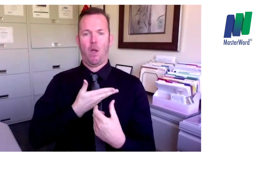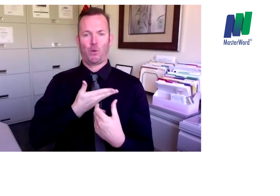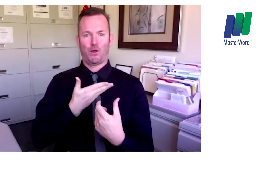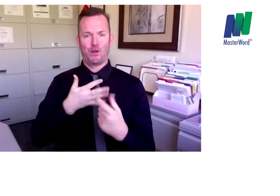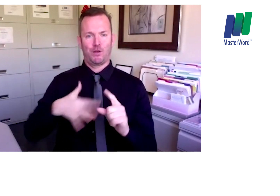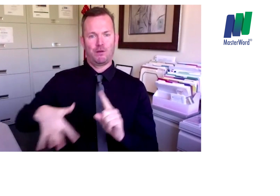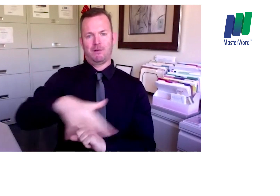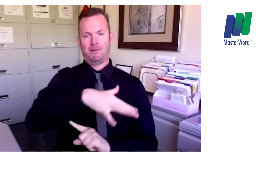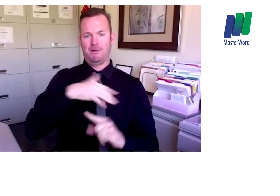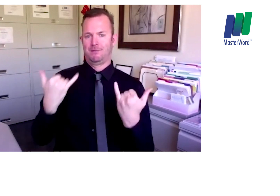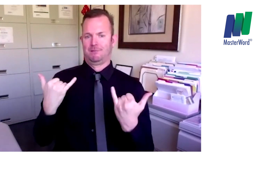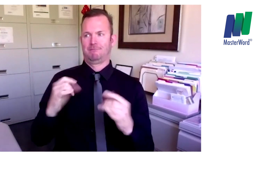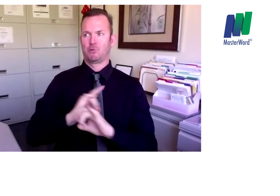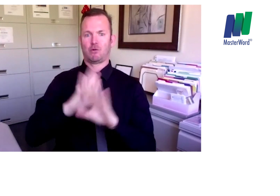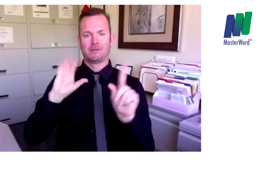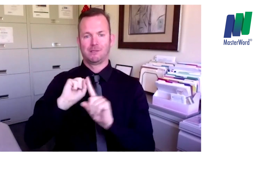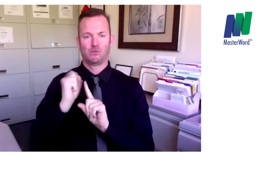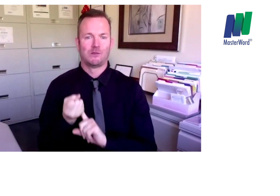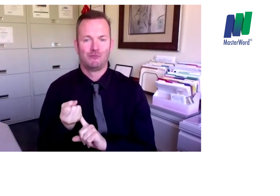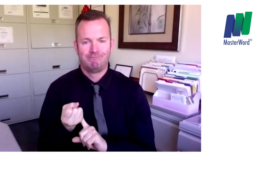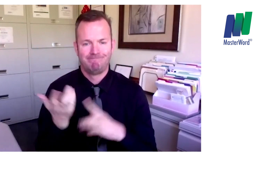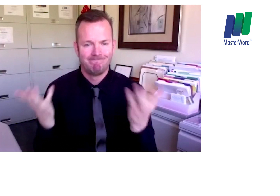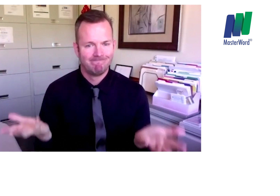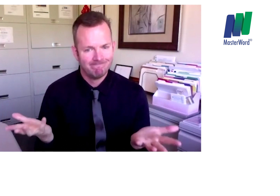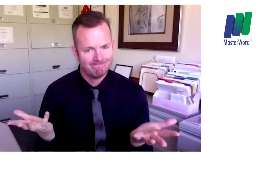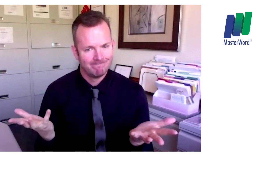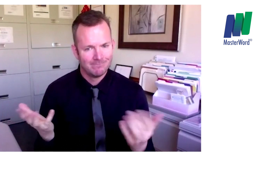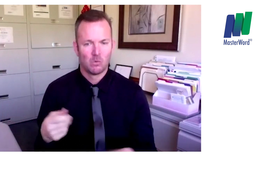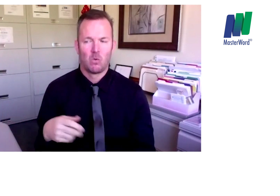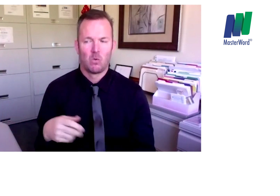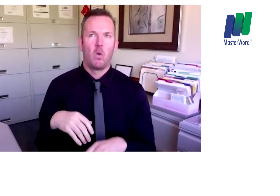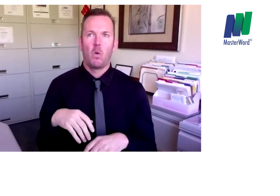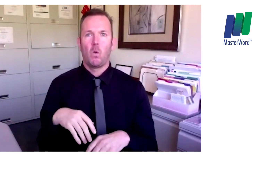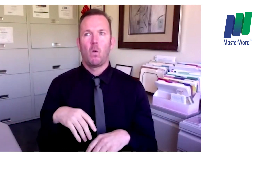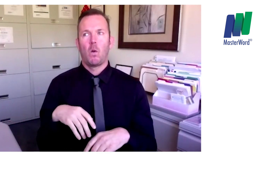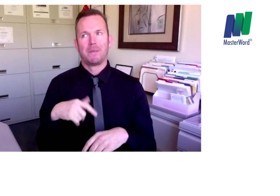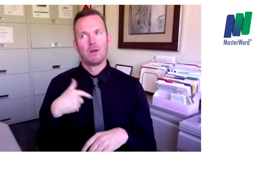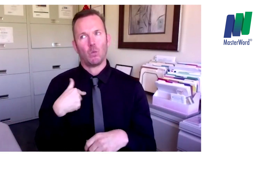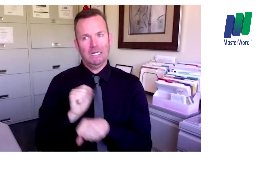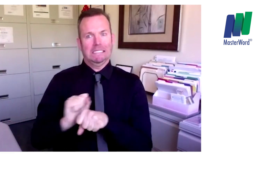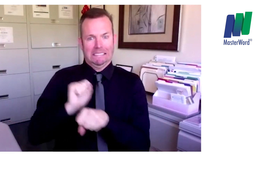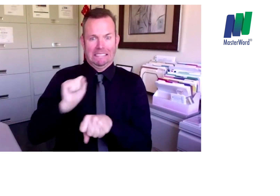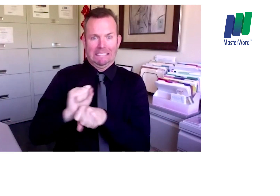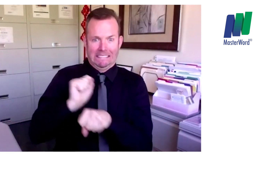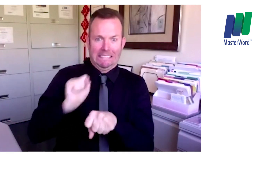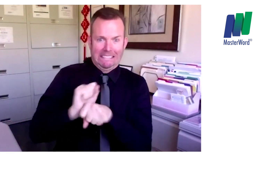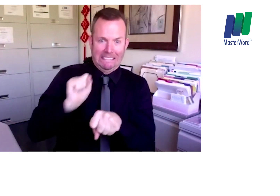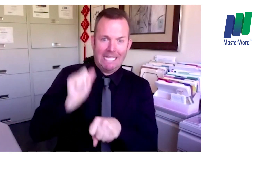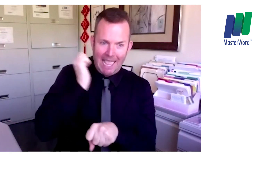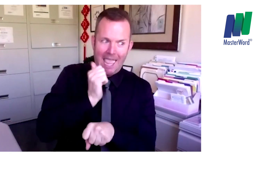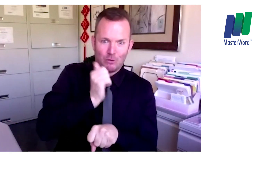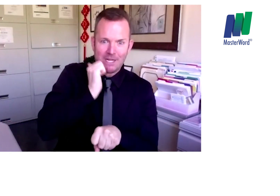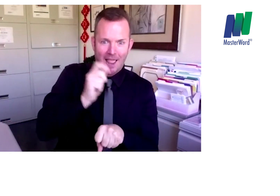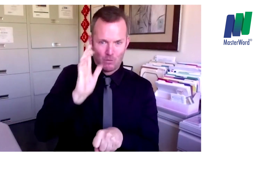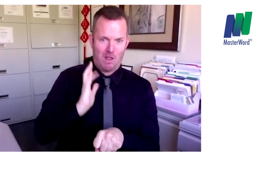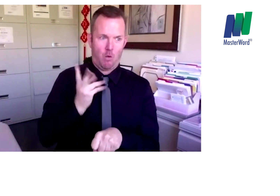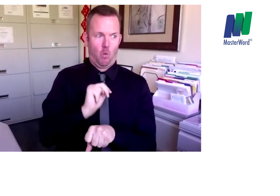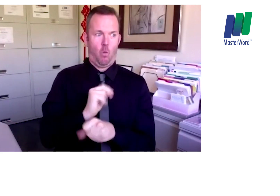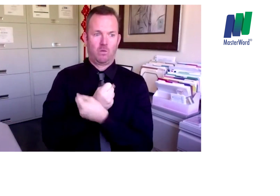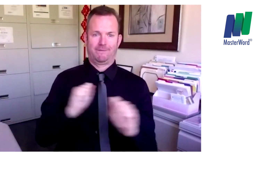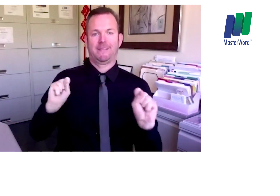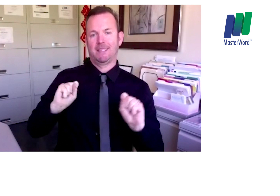feeling. Where can we feel safe? Where's our safe space? What do we do in these situations because we're getting